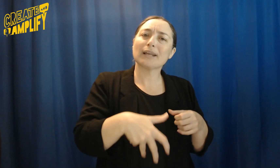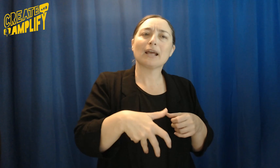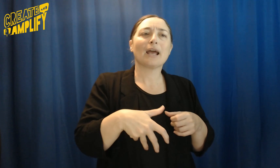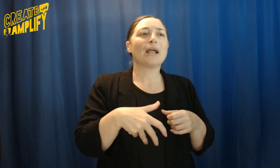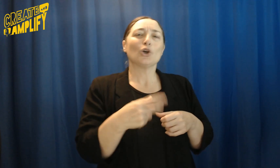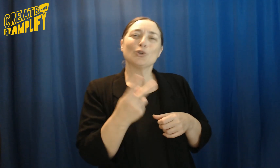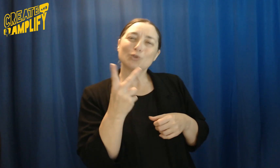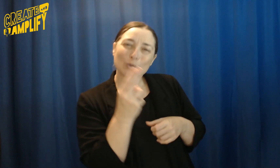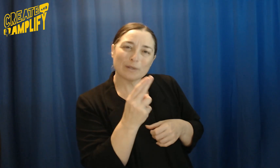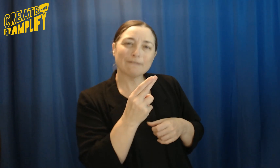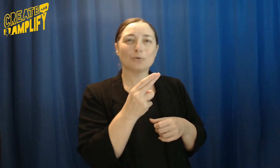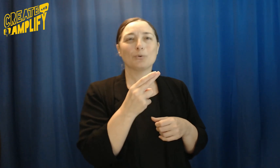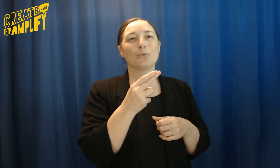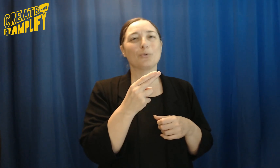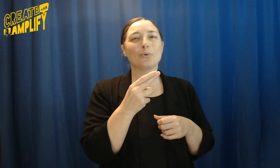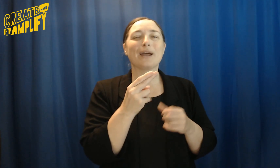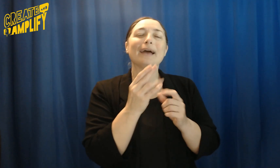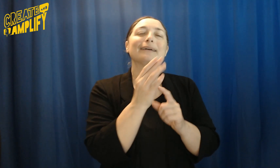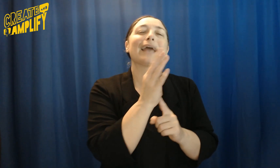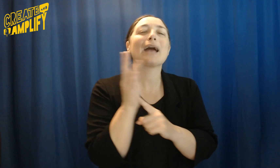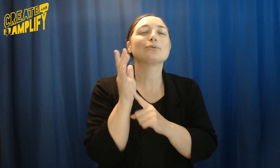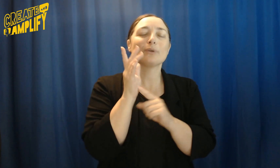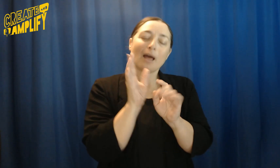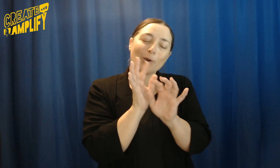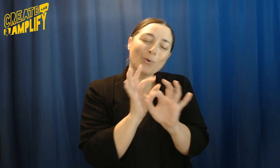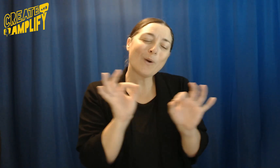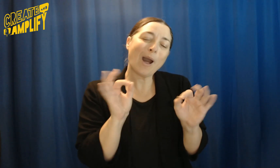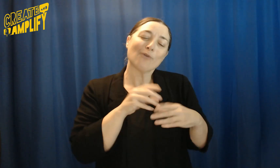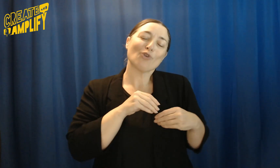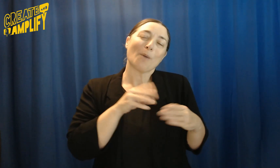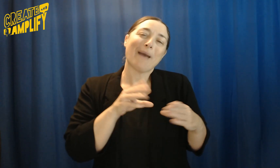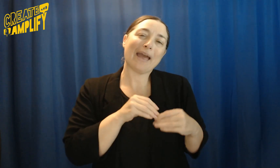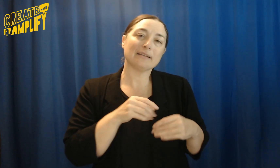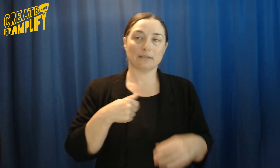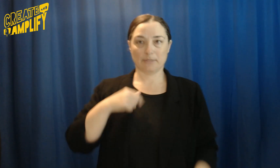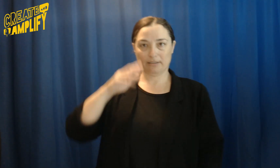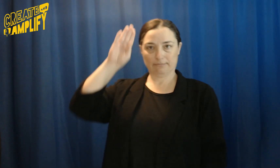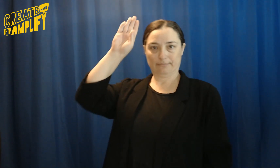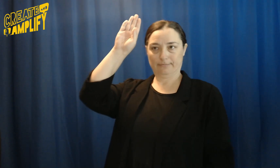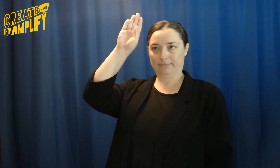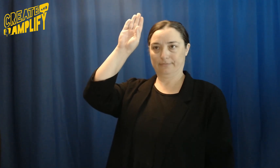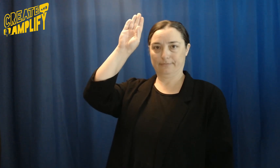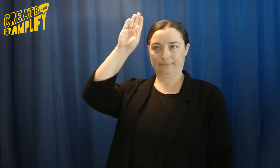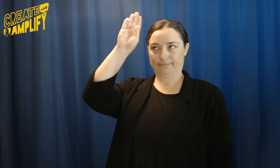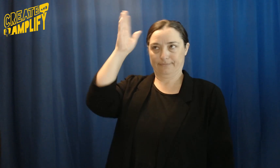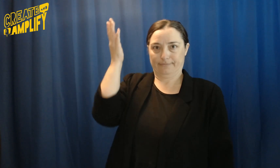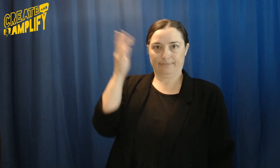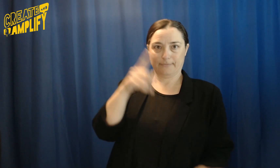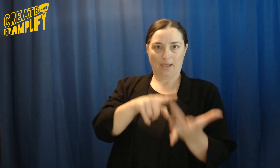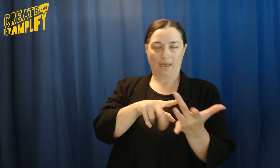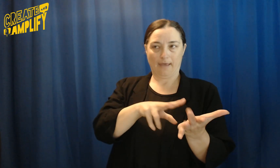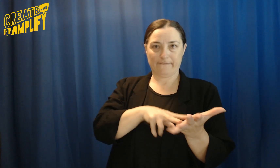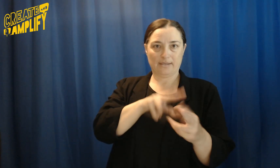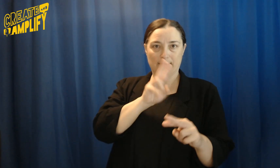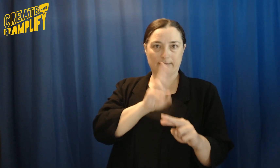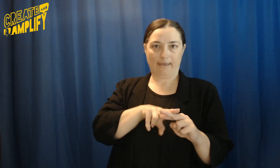candlelight, quiet. And I put my hand up and I was like, the conception took place in an IVF clinic. Should I get